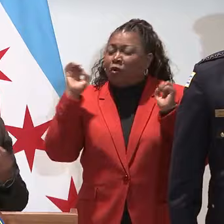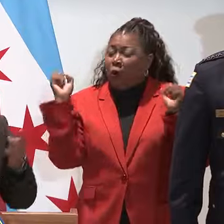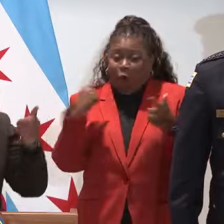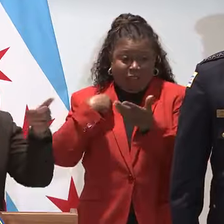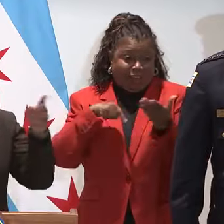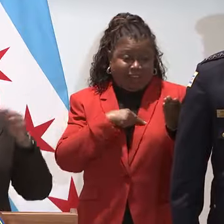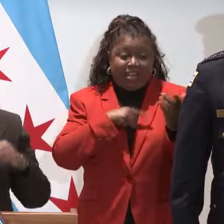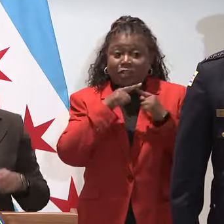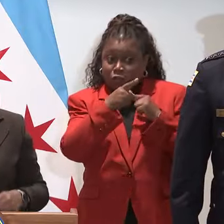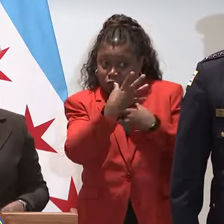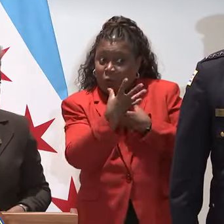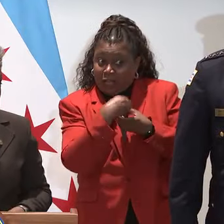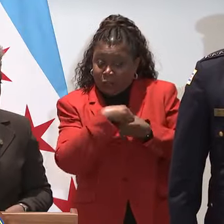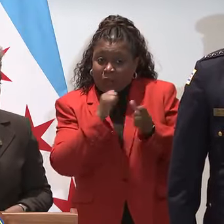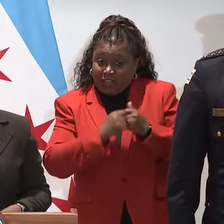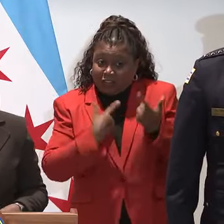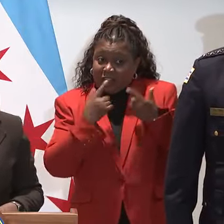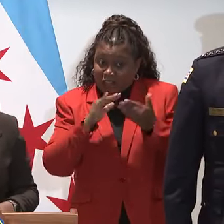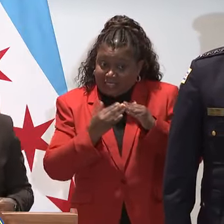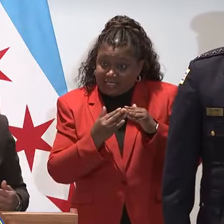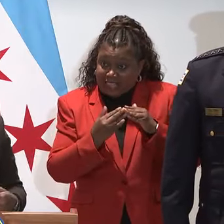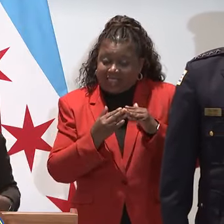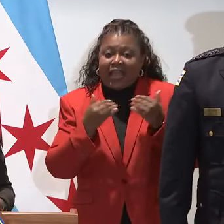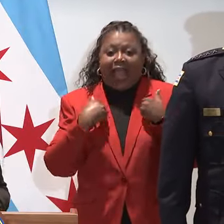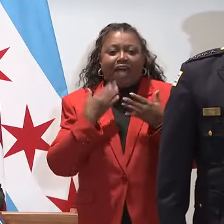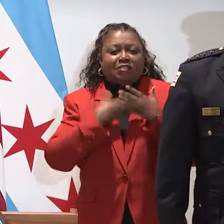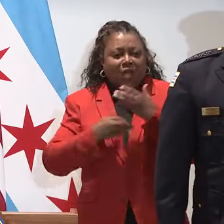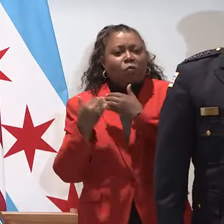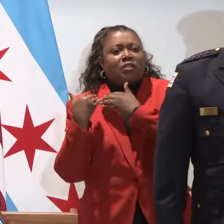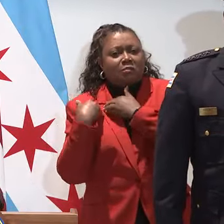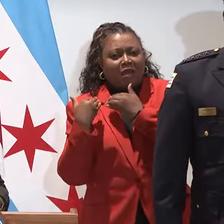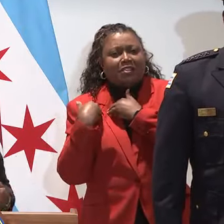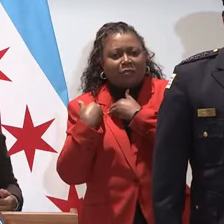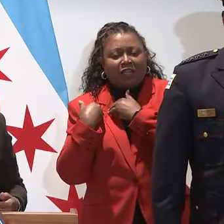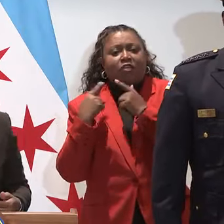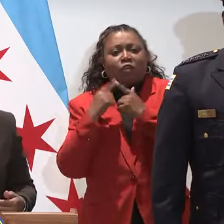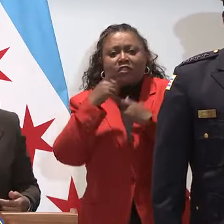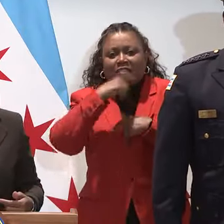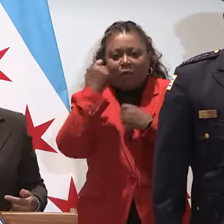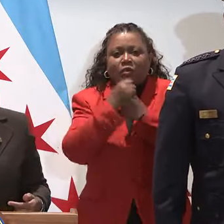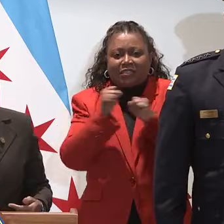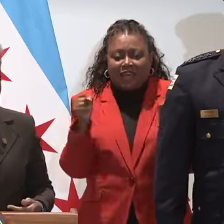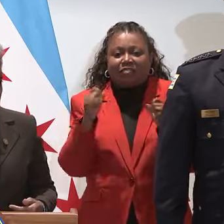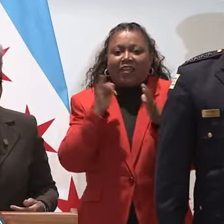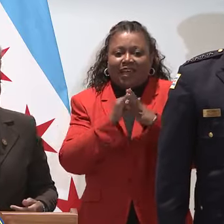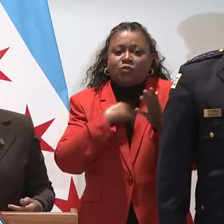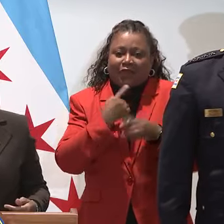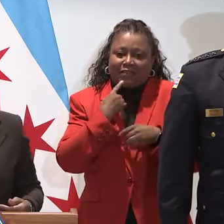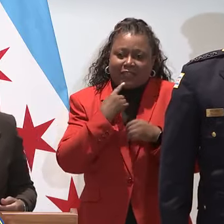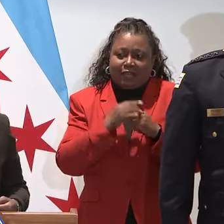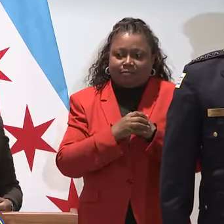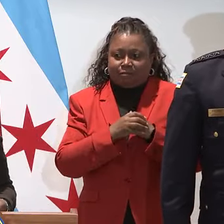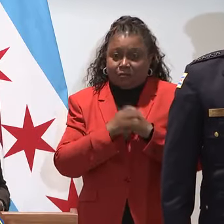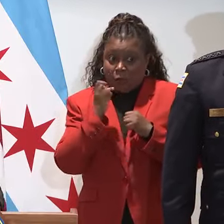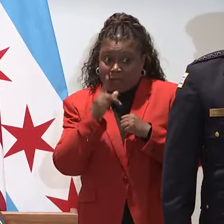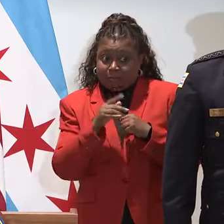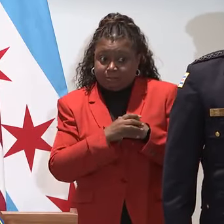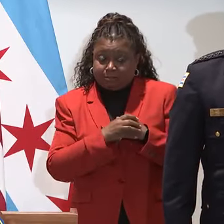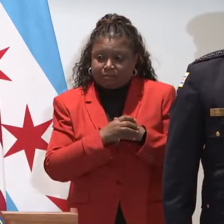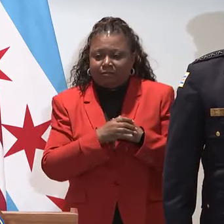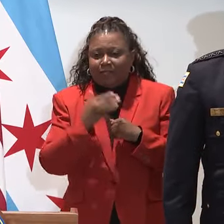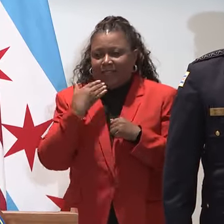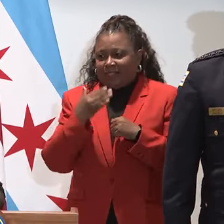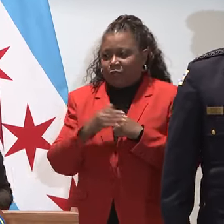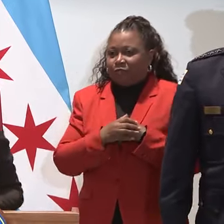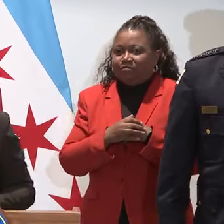of us, and you included if you live in the city, have some responsibility for summer safety. That's what I said. Okay? Thank